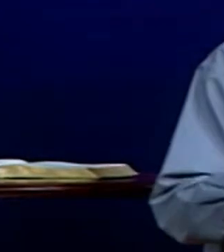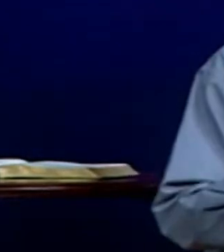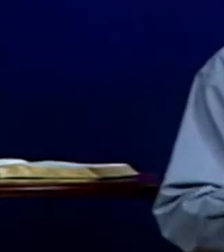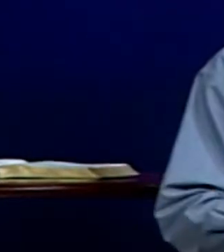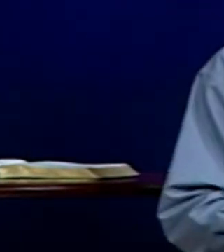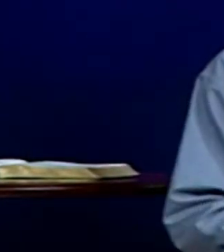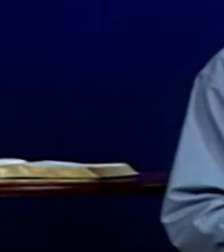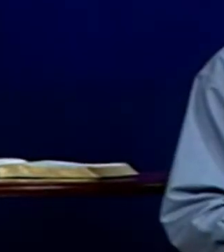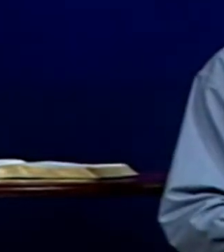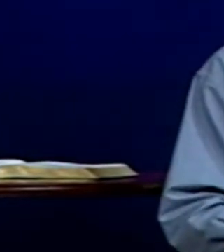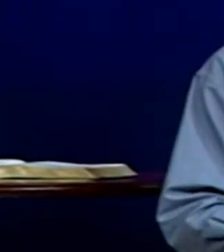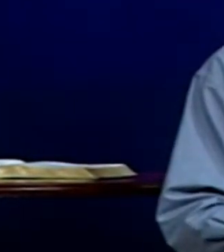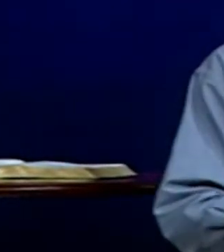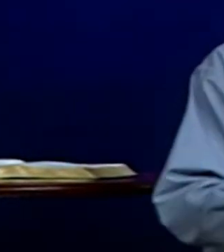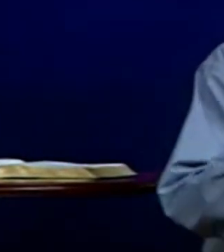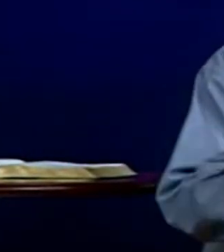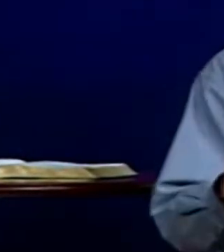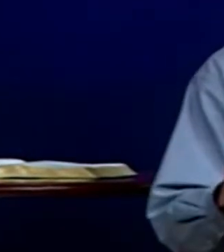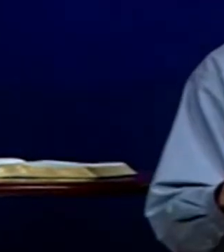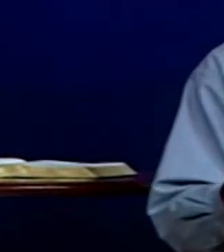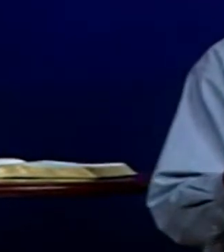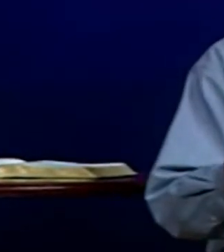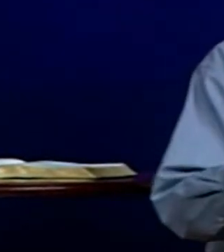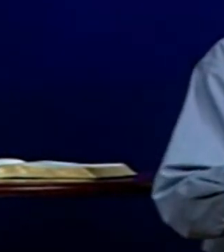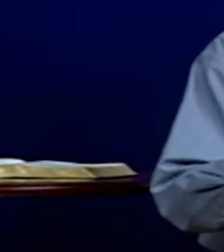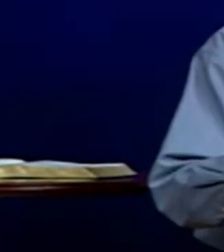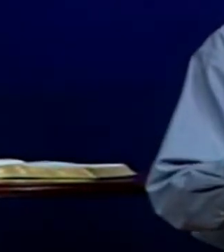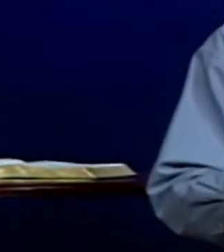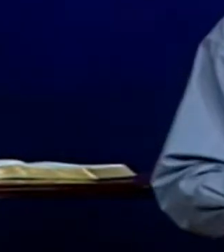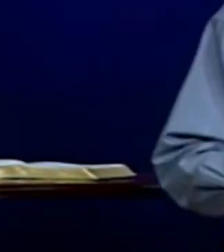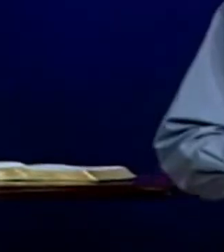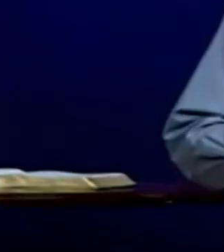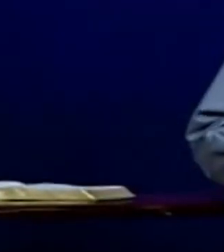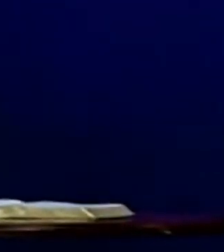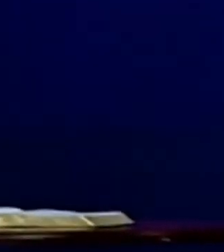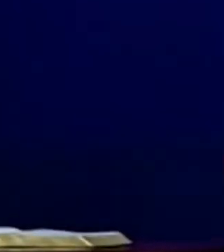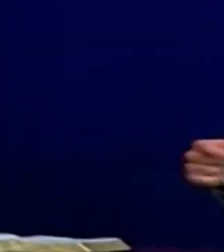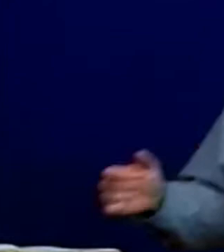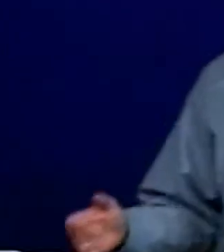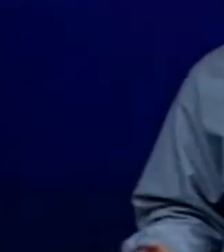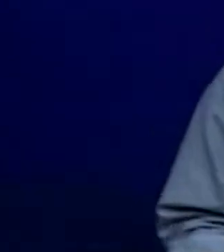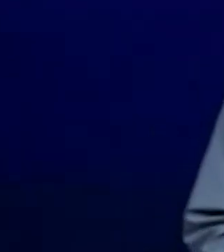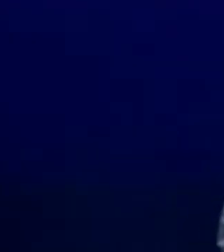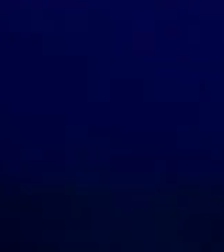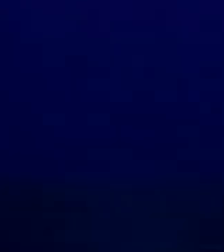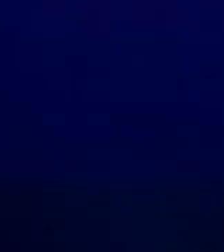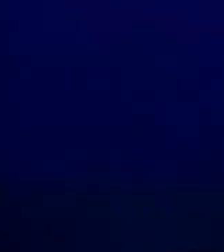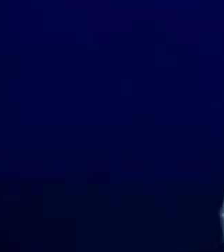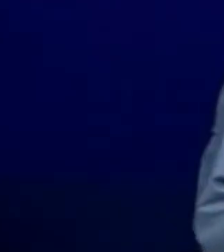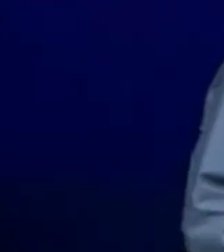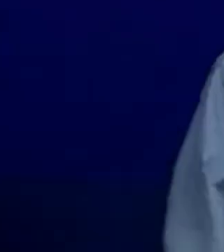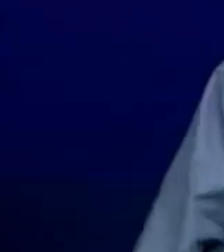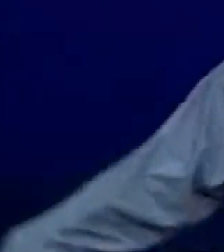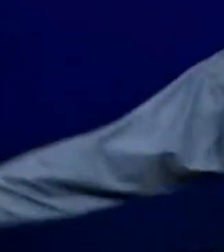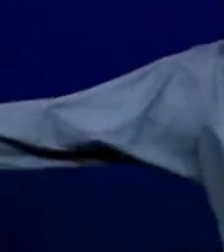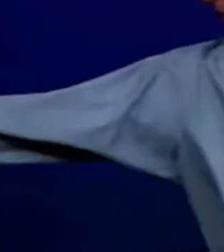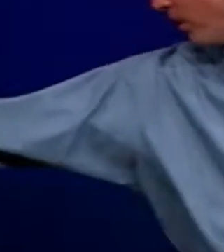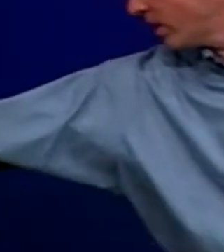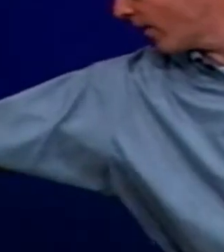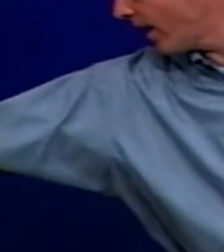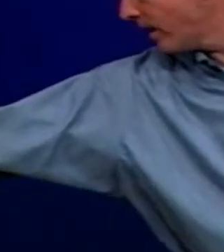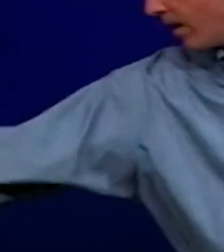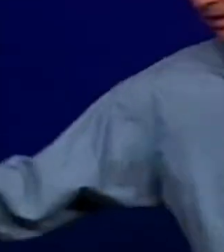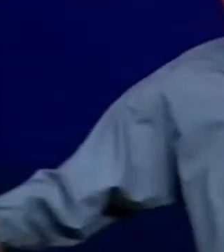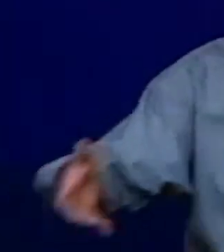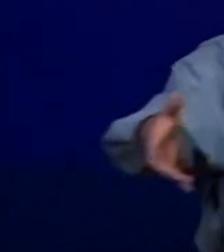the most unpleasant thing other than being in one while it was being cleaned. But anyway, it's awful. So he says, he looks up, here comes the Port-a-John guy, and there's the